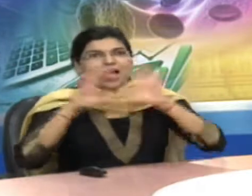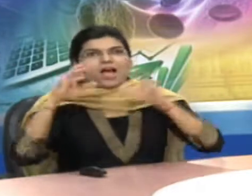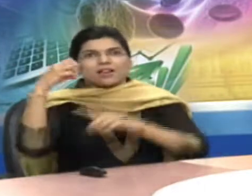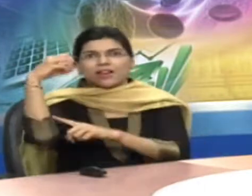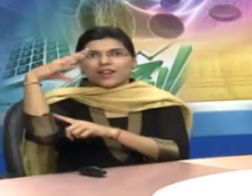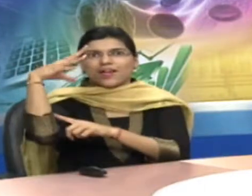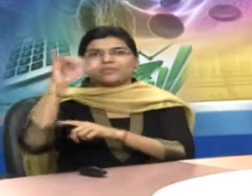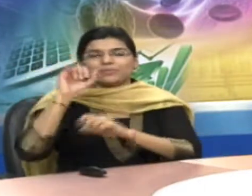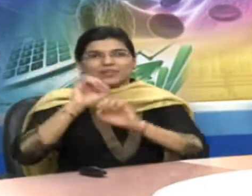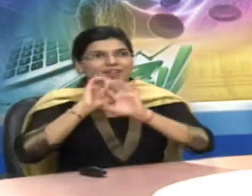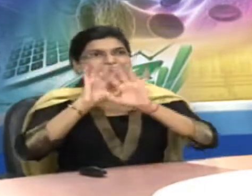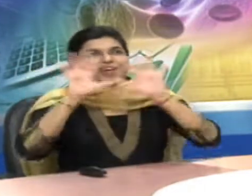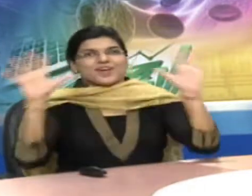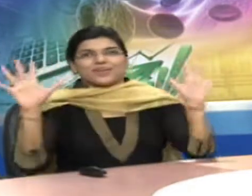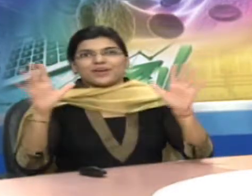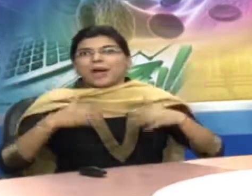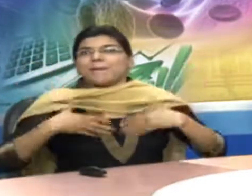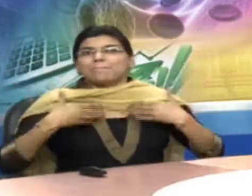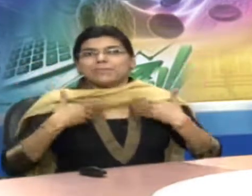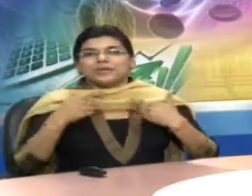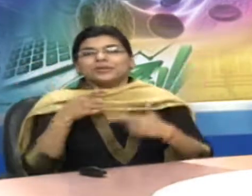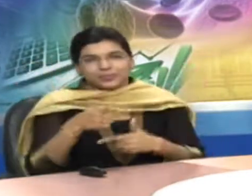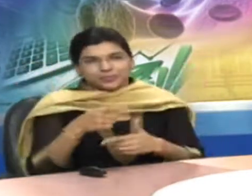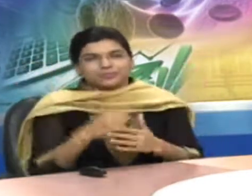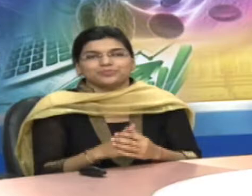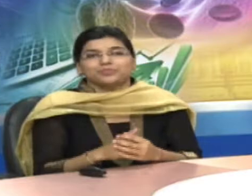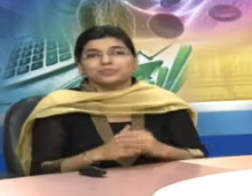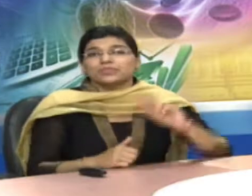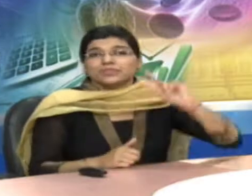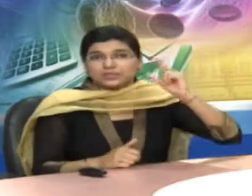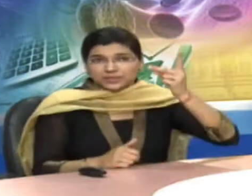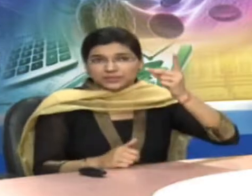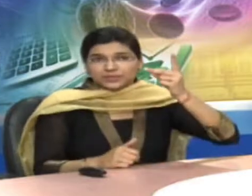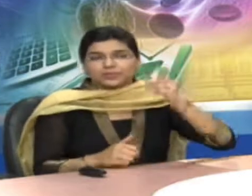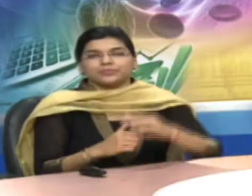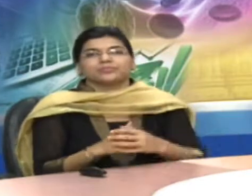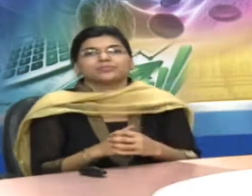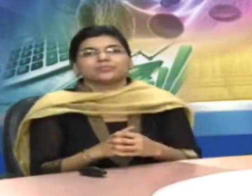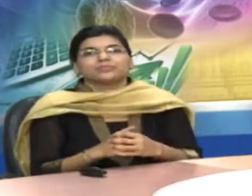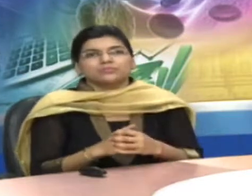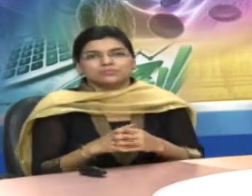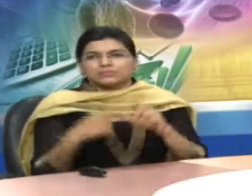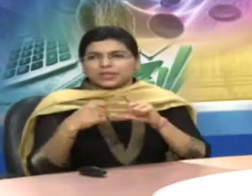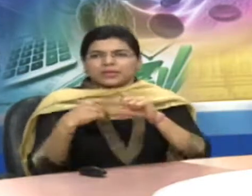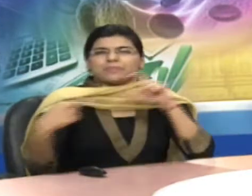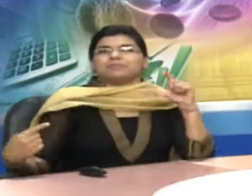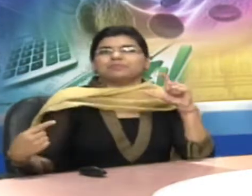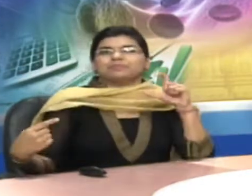It is like light. Everything is lighted. Second word